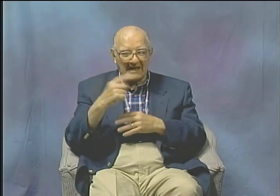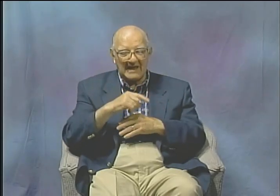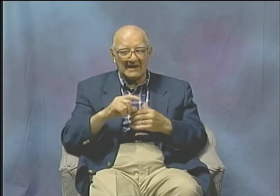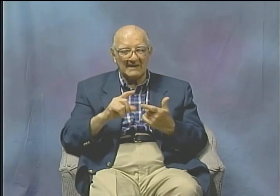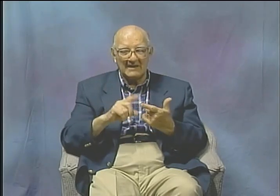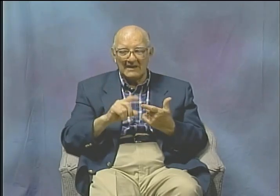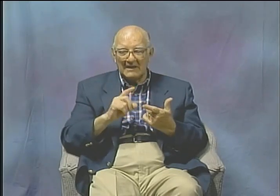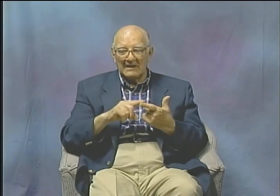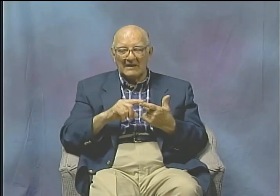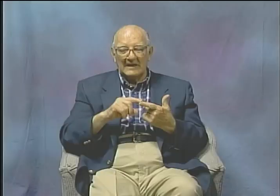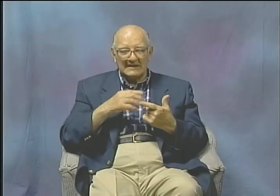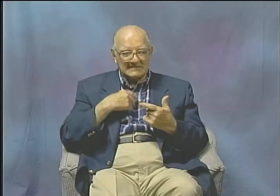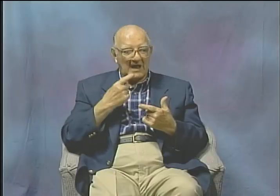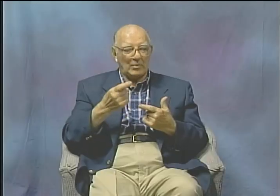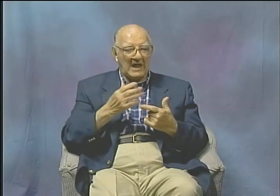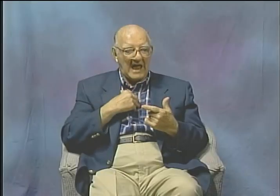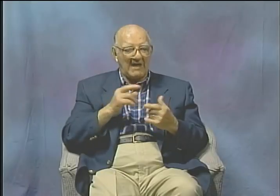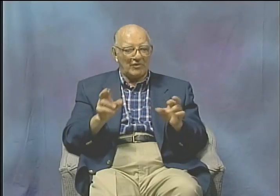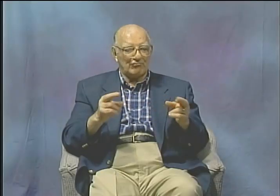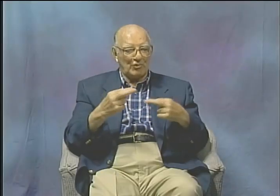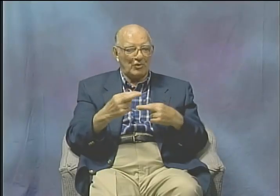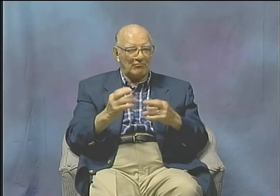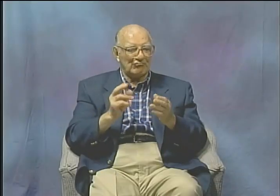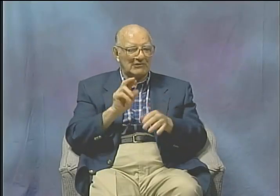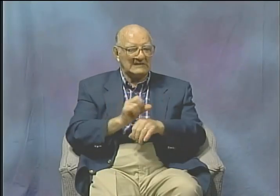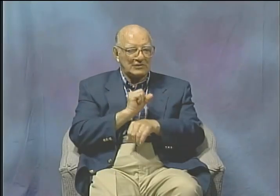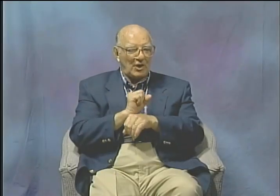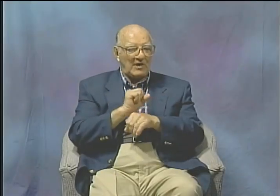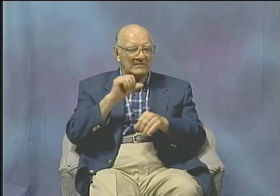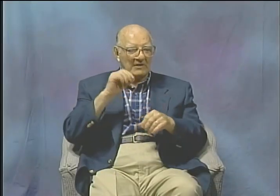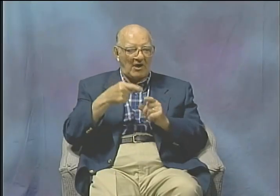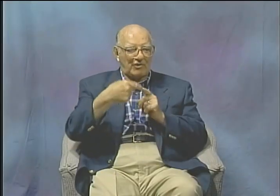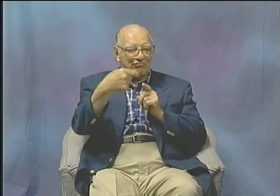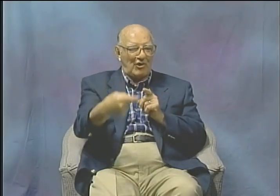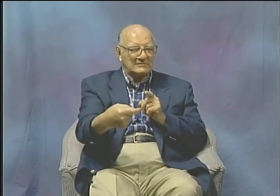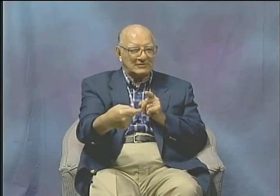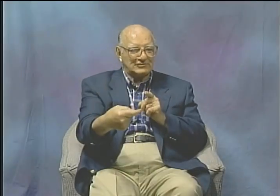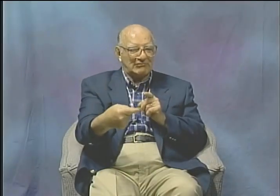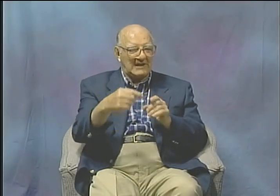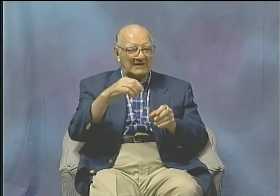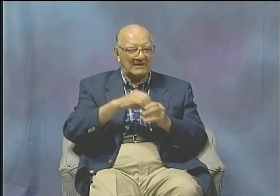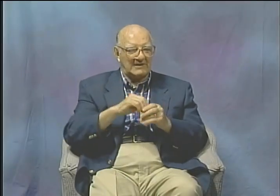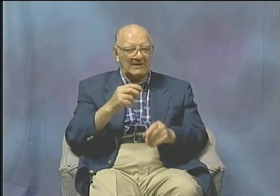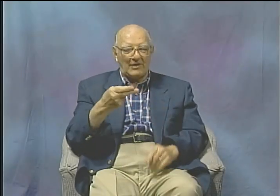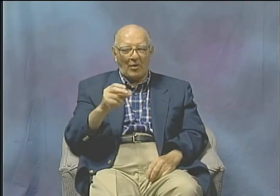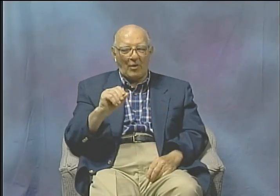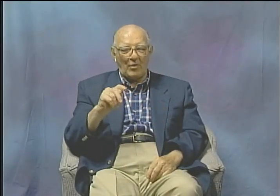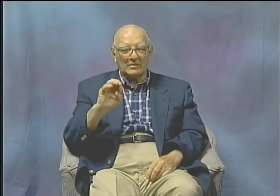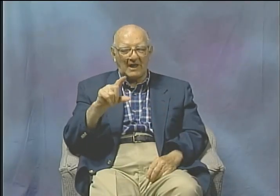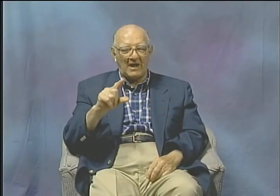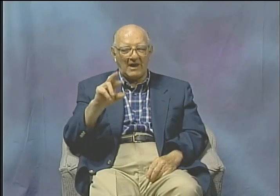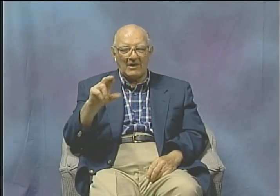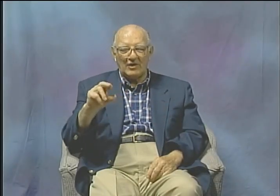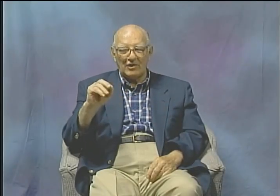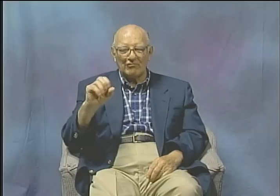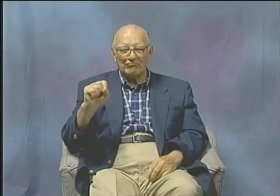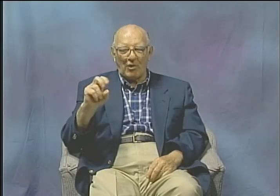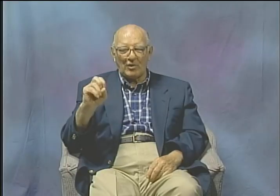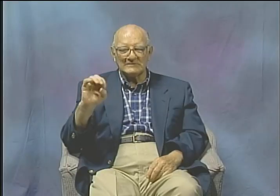day. He said, we have a room reserved across the street in Hotel